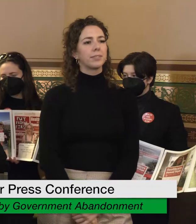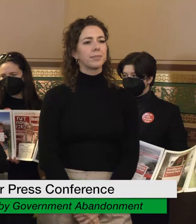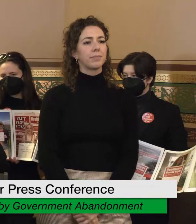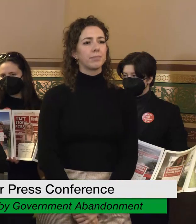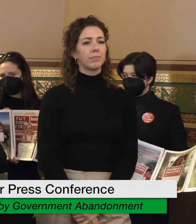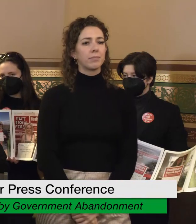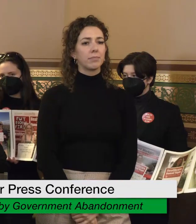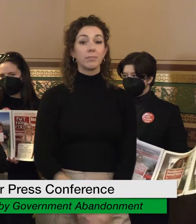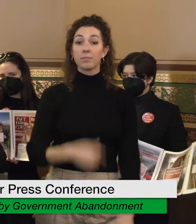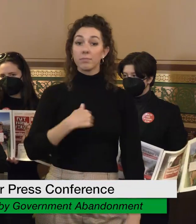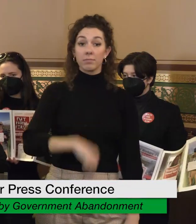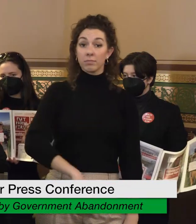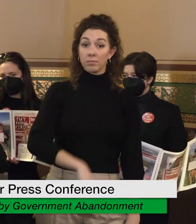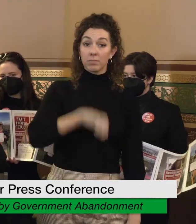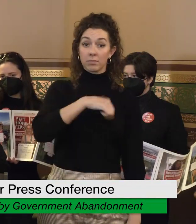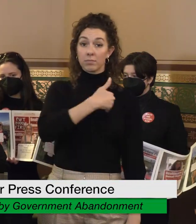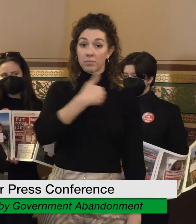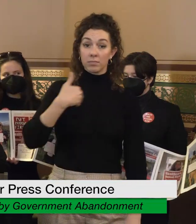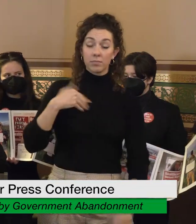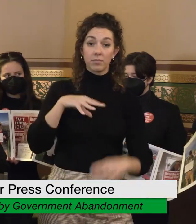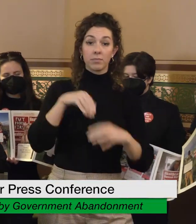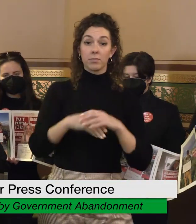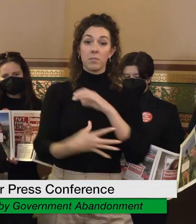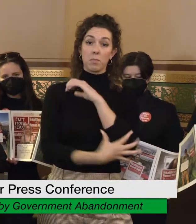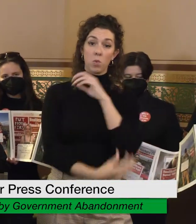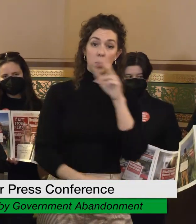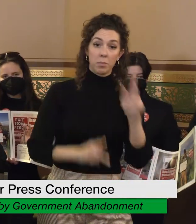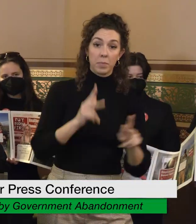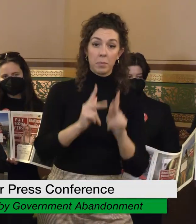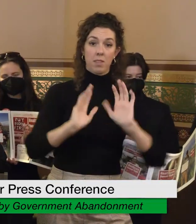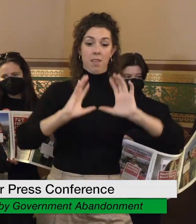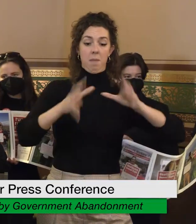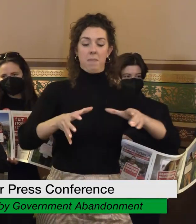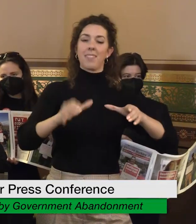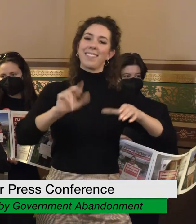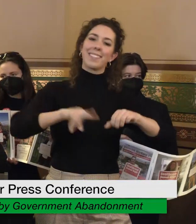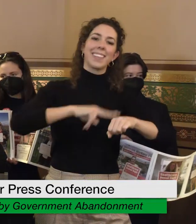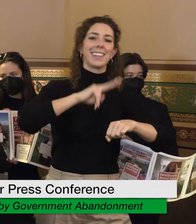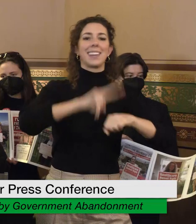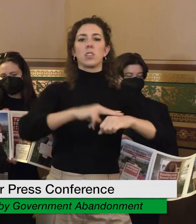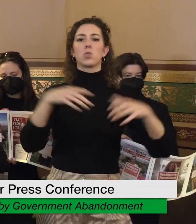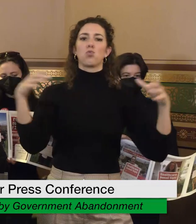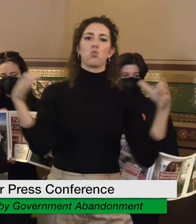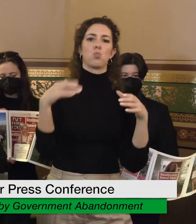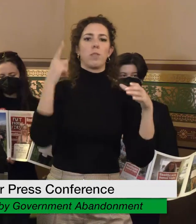very proud member of the Poor People's Campaign, which is a national call for moral